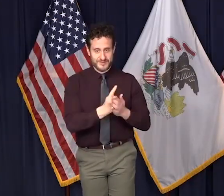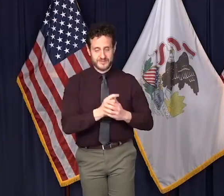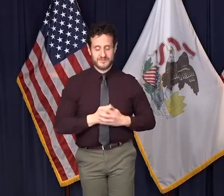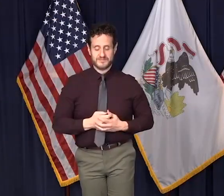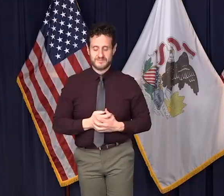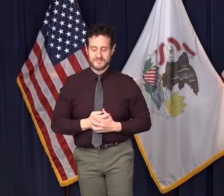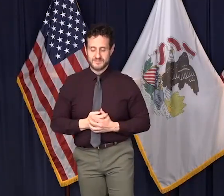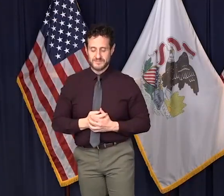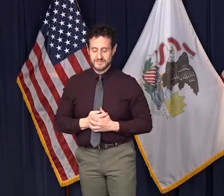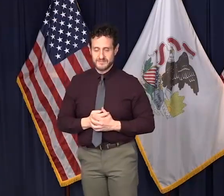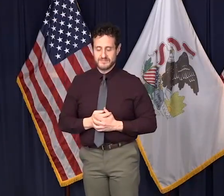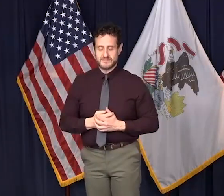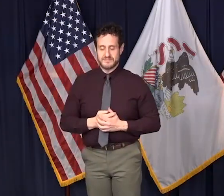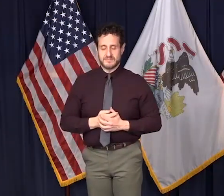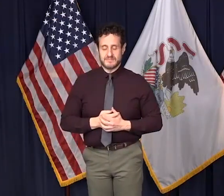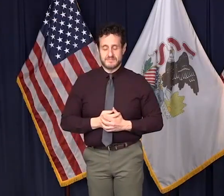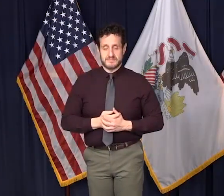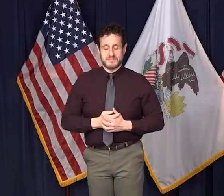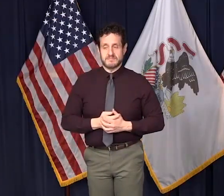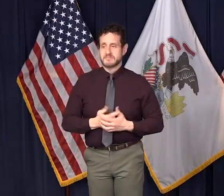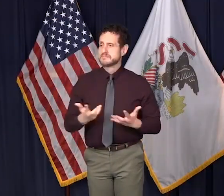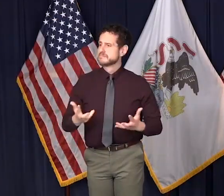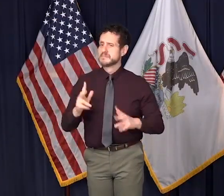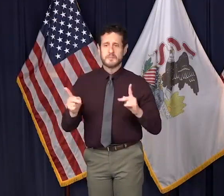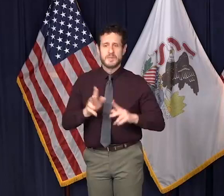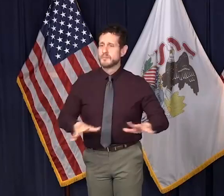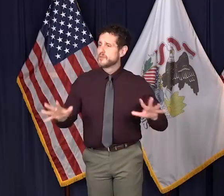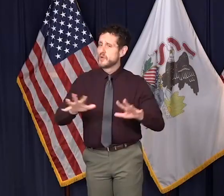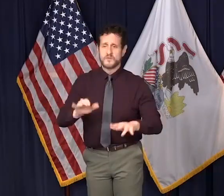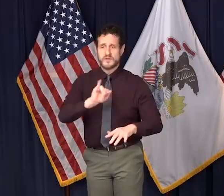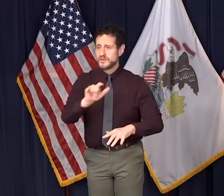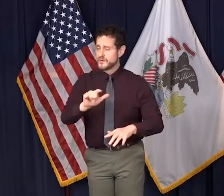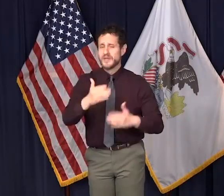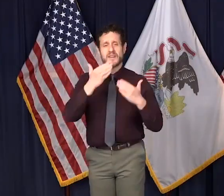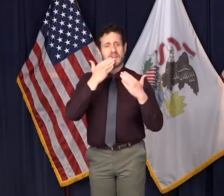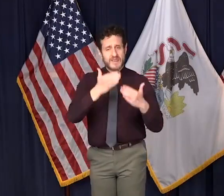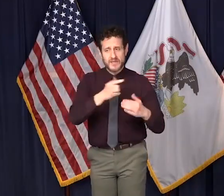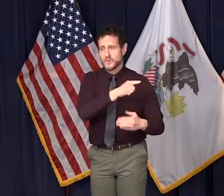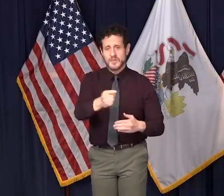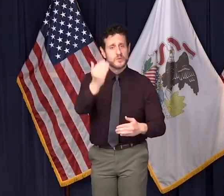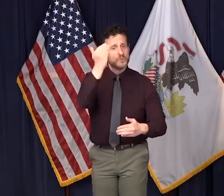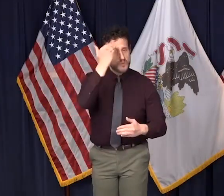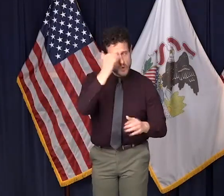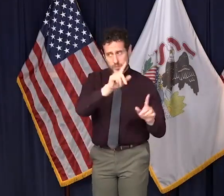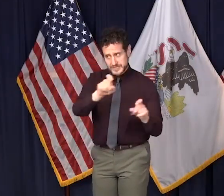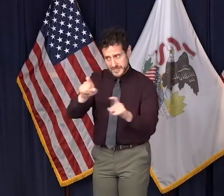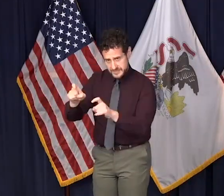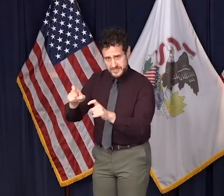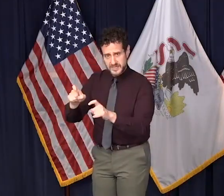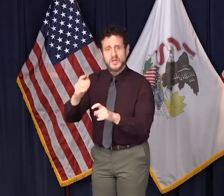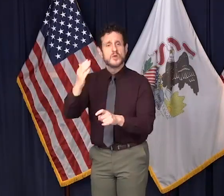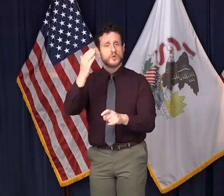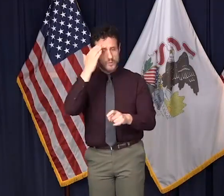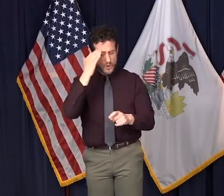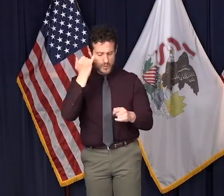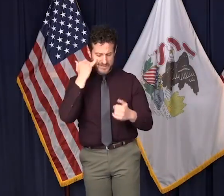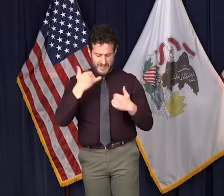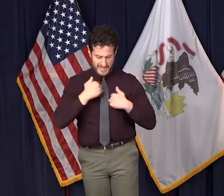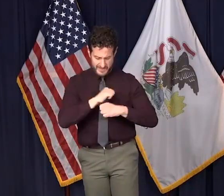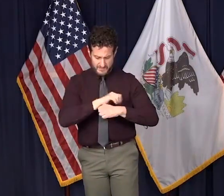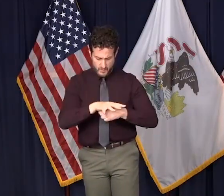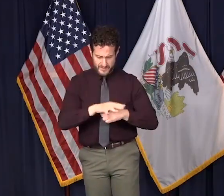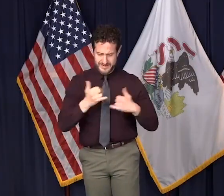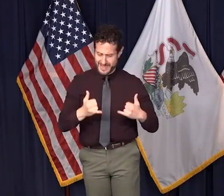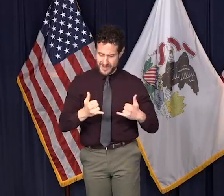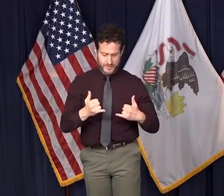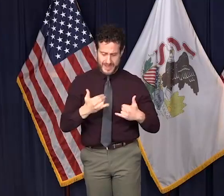Thank you to the people of Illinois for knowing that testing and knowing Your status for that day is important and showing up to